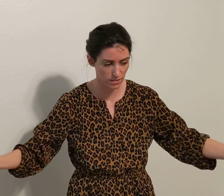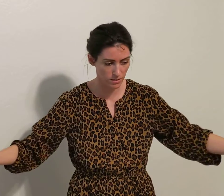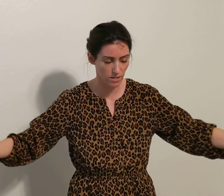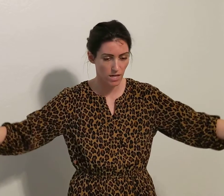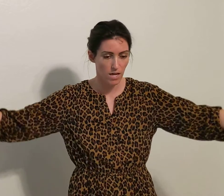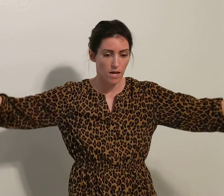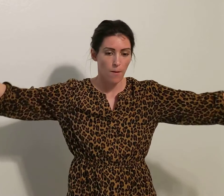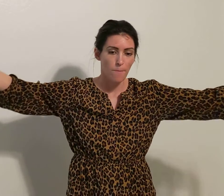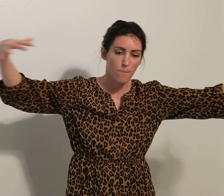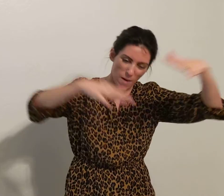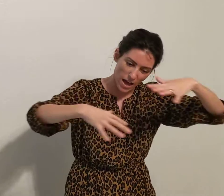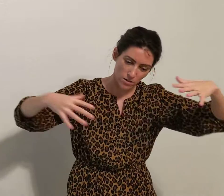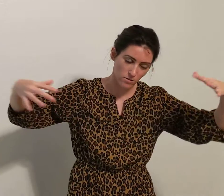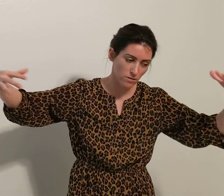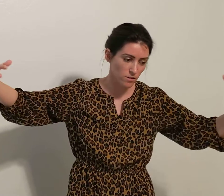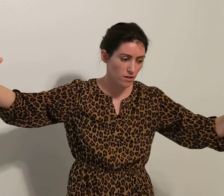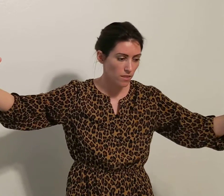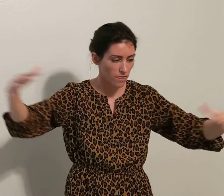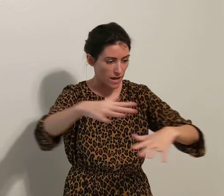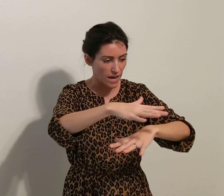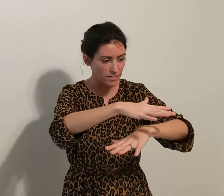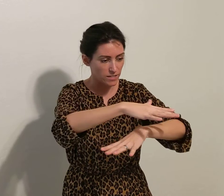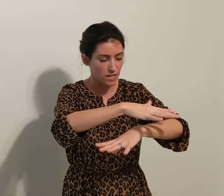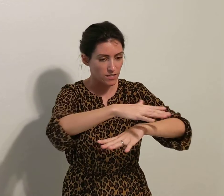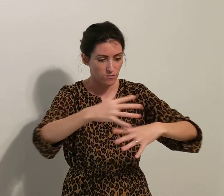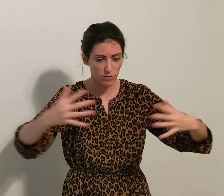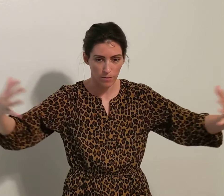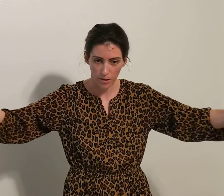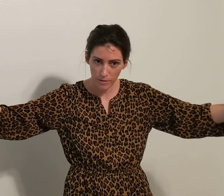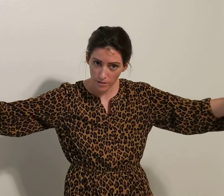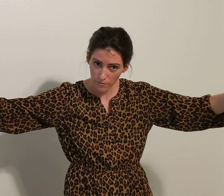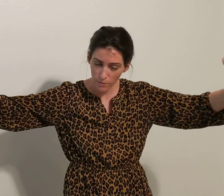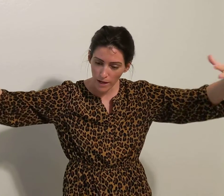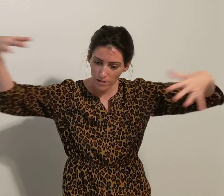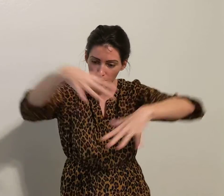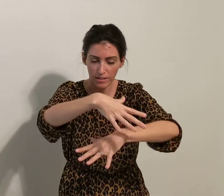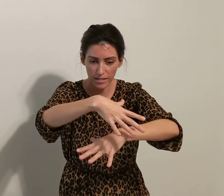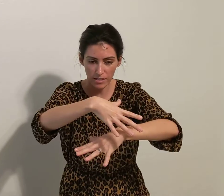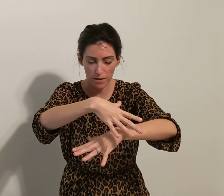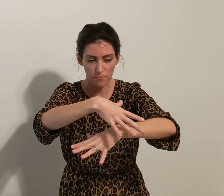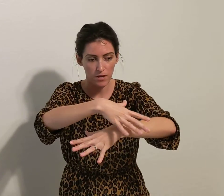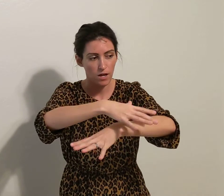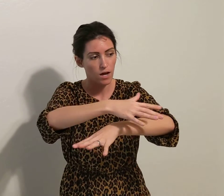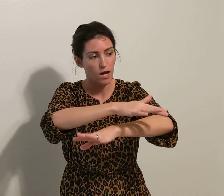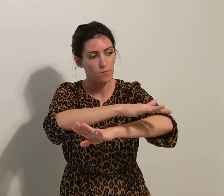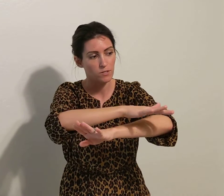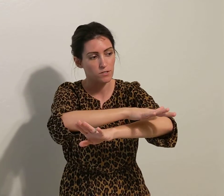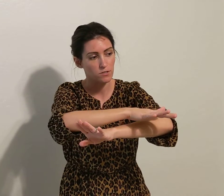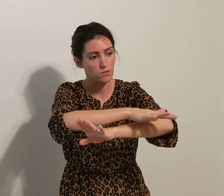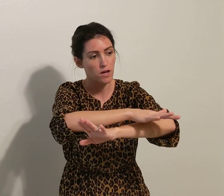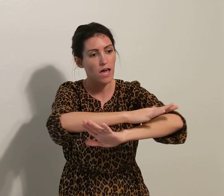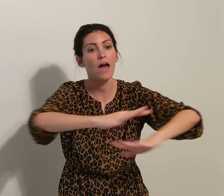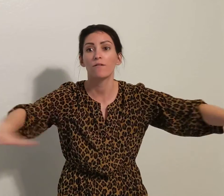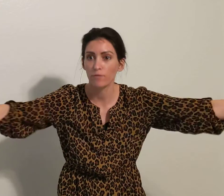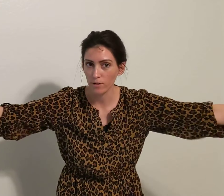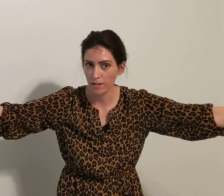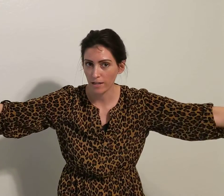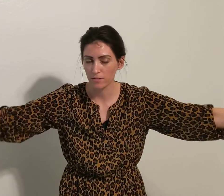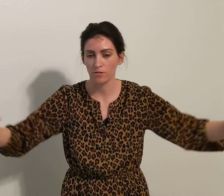biggest battle, that, and then when I'm coming in for battle that last time, I'm going to do ever again. So